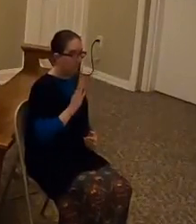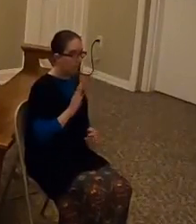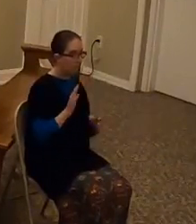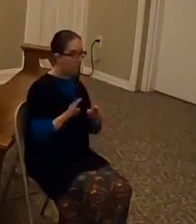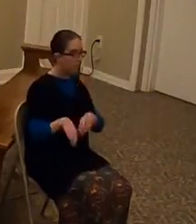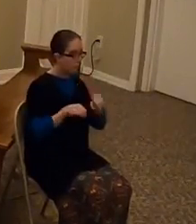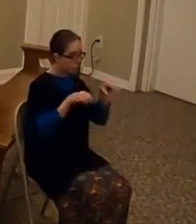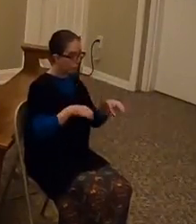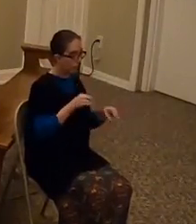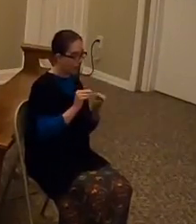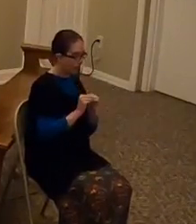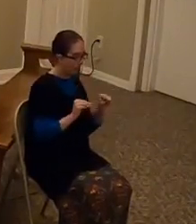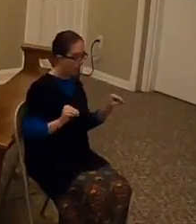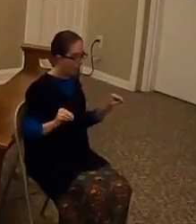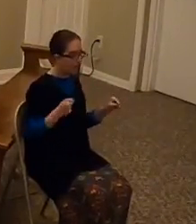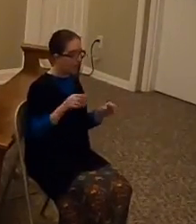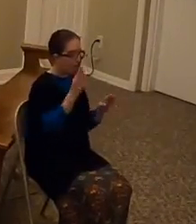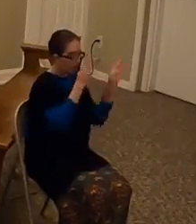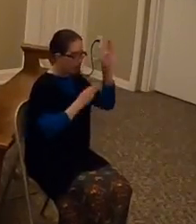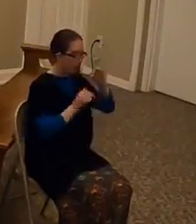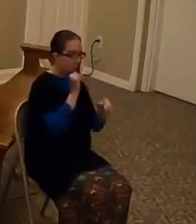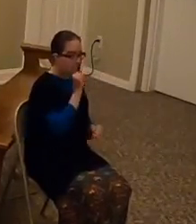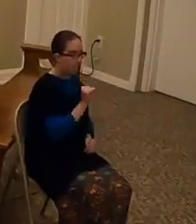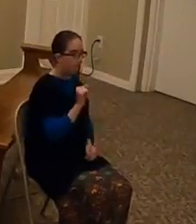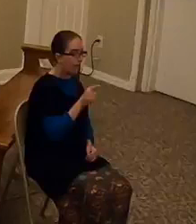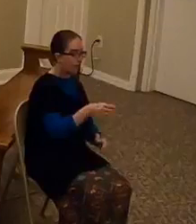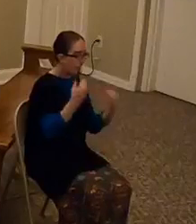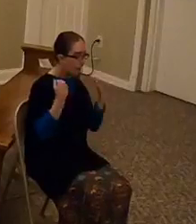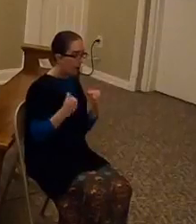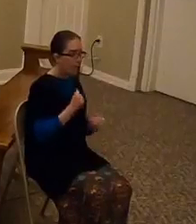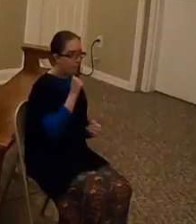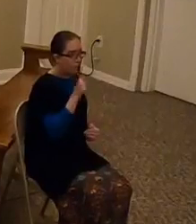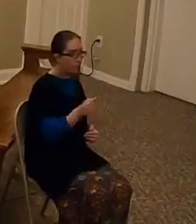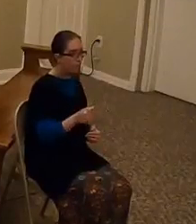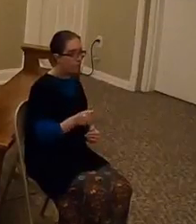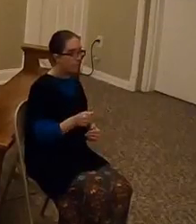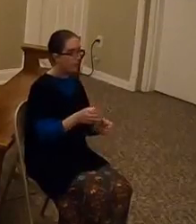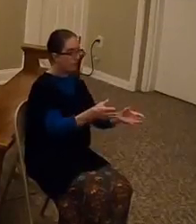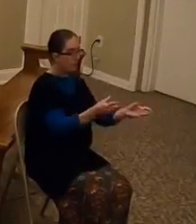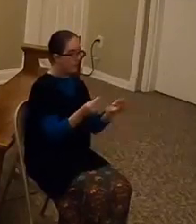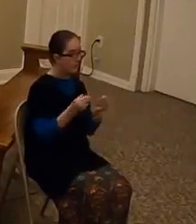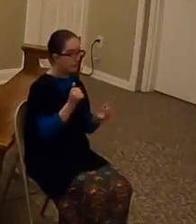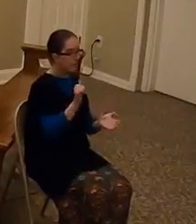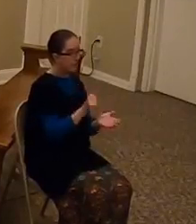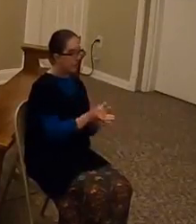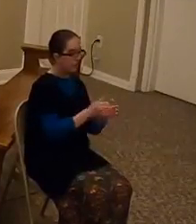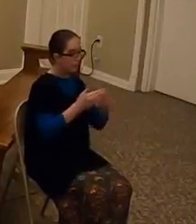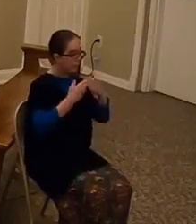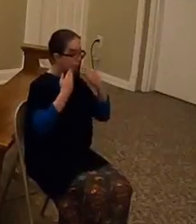nothing. Jesus. The problem is, you haven't got that joy.